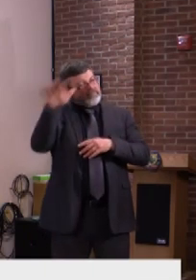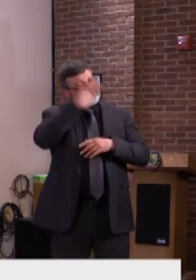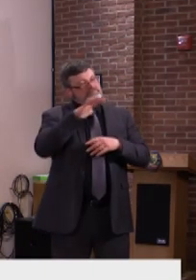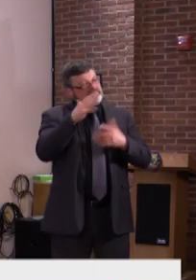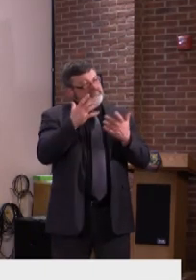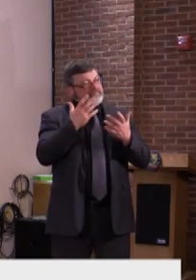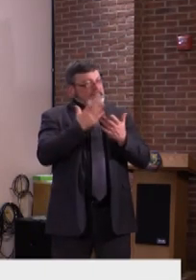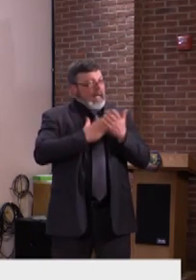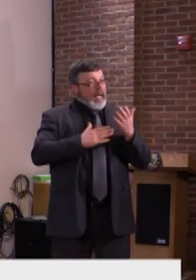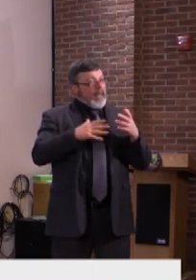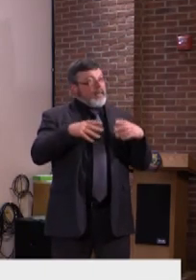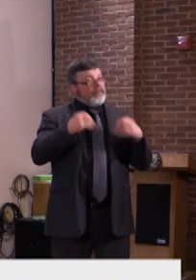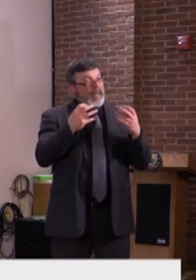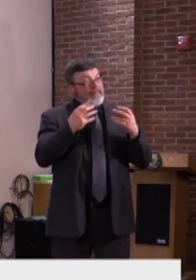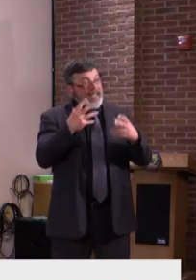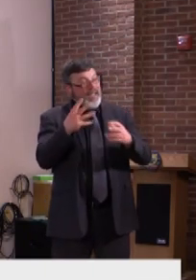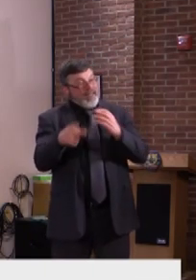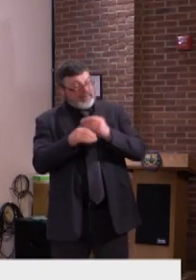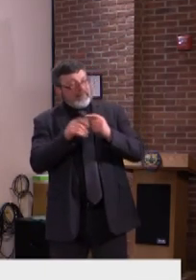sanderson